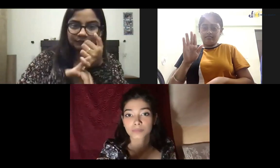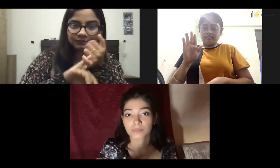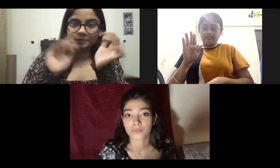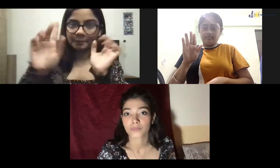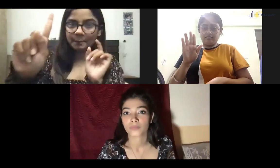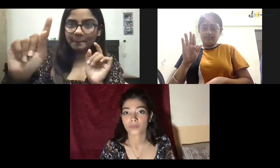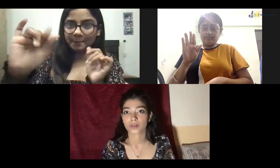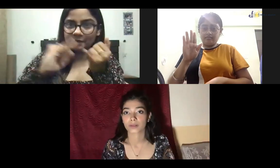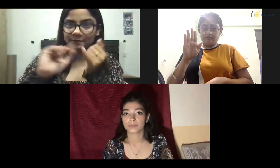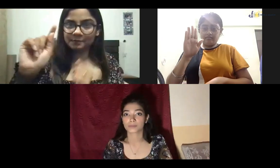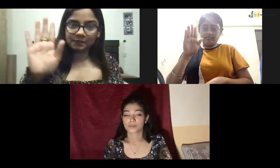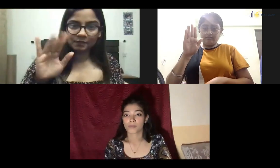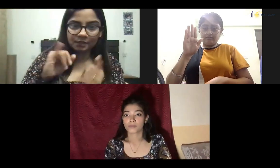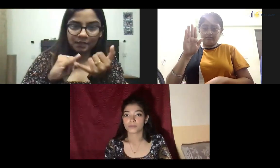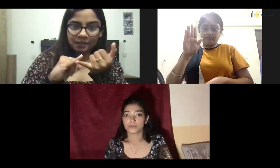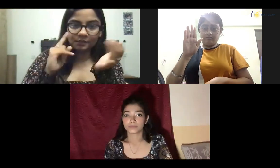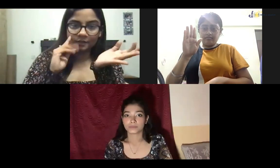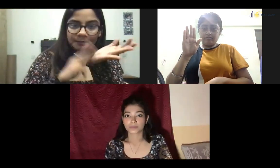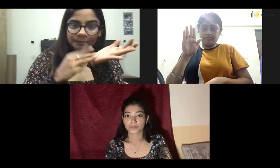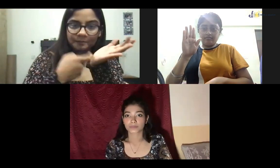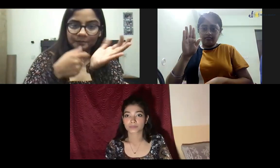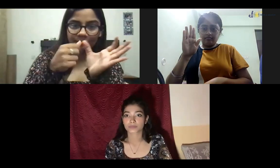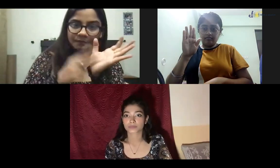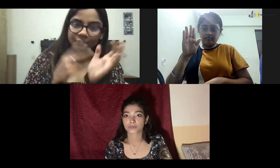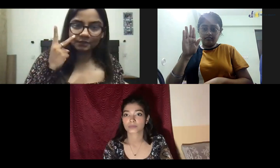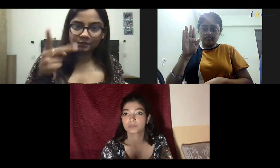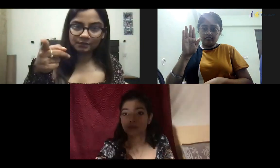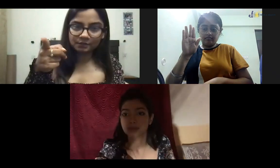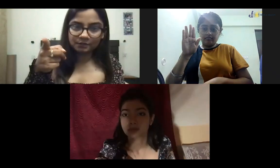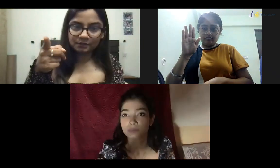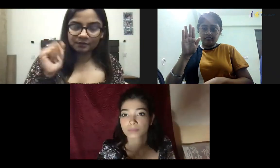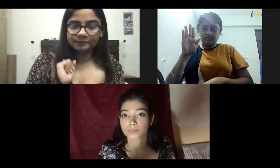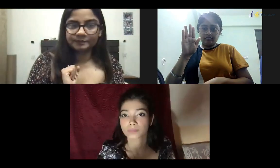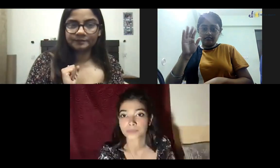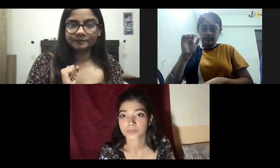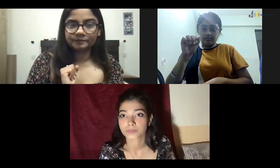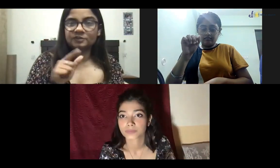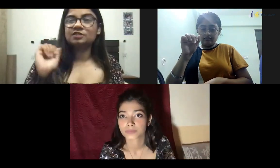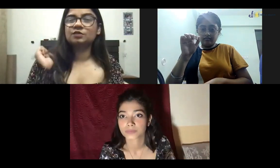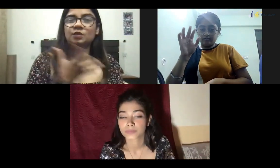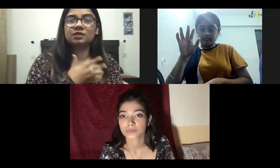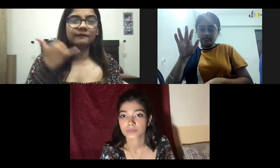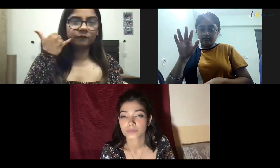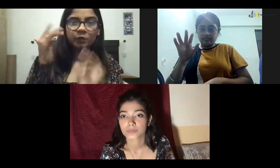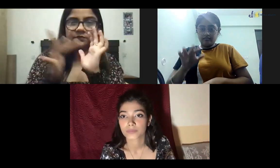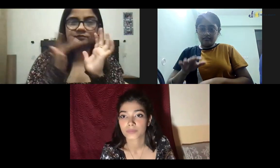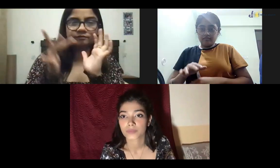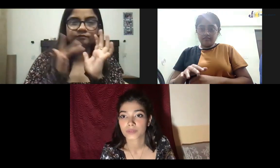Shweta, can you see Simran? Just hold on, Simran. Simran, can you see just Shweta?